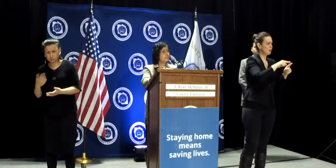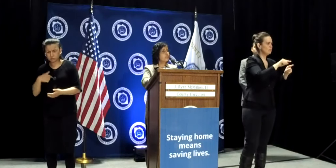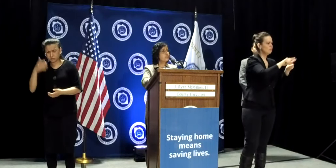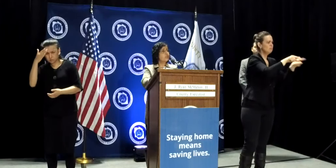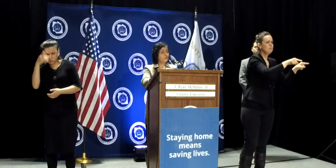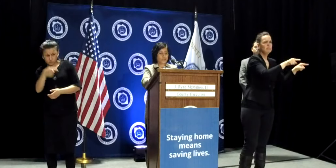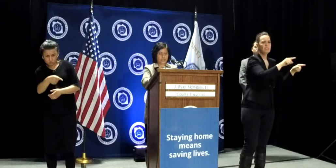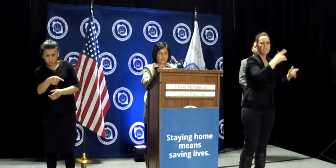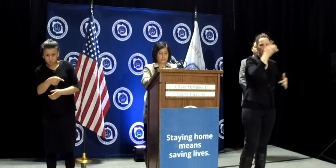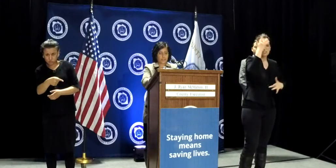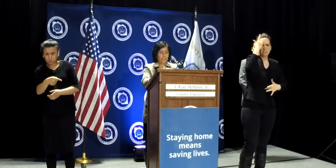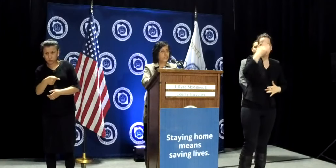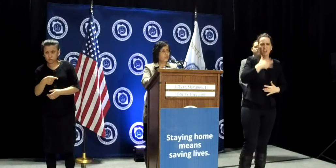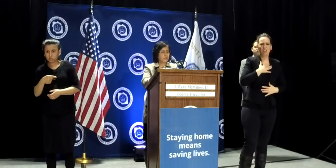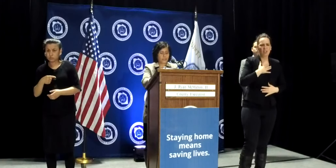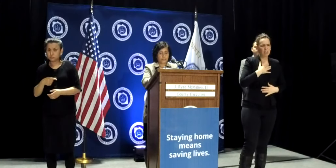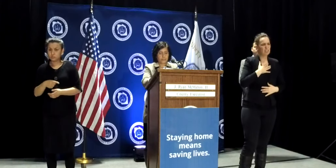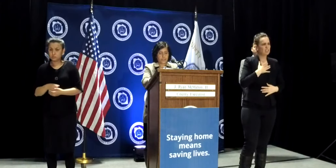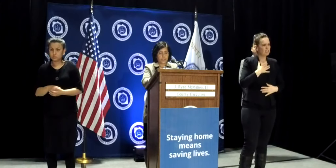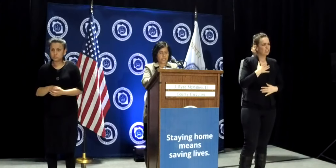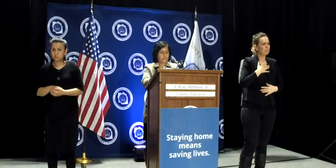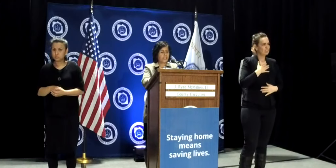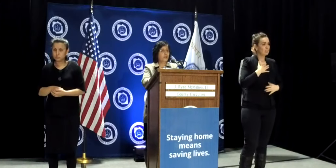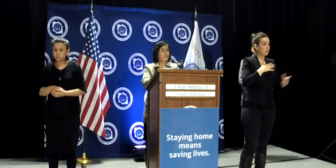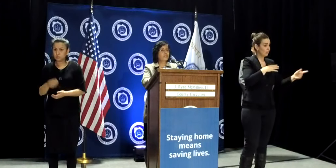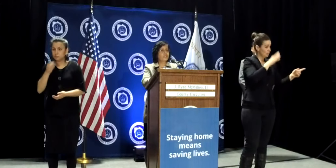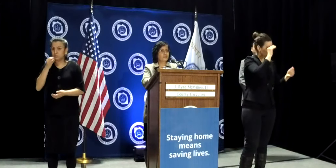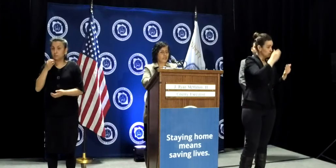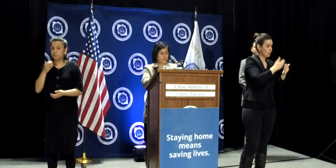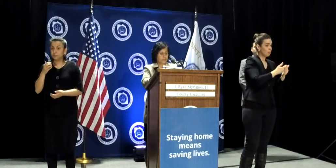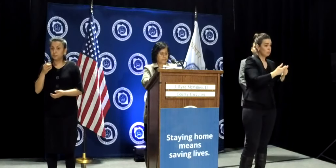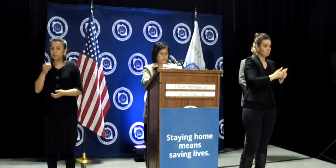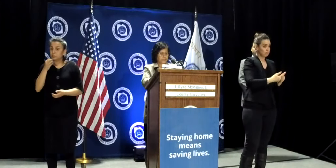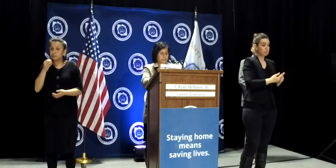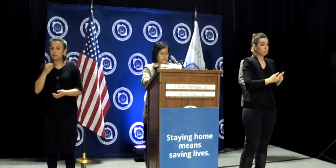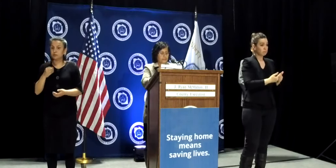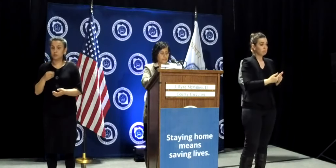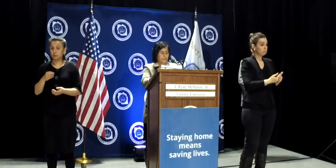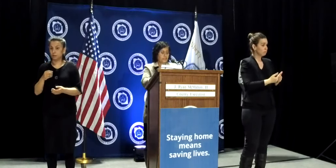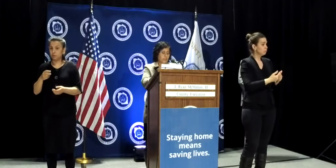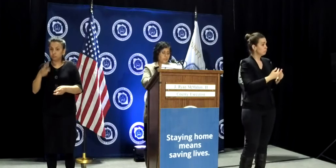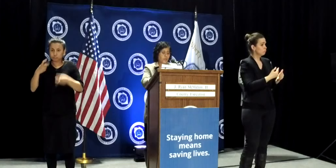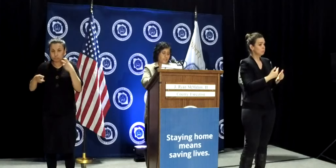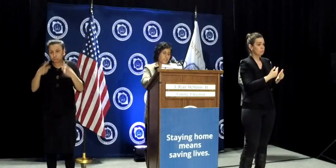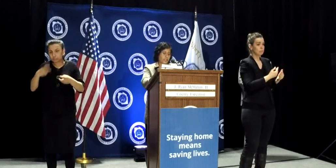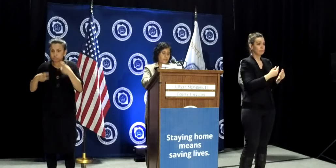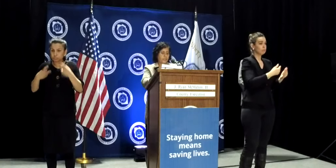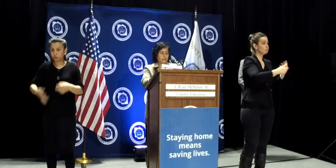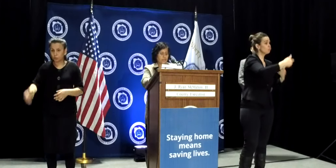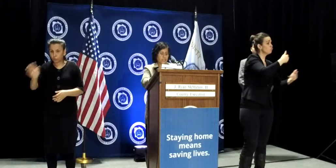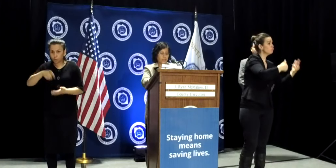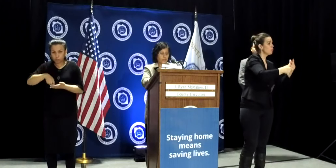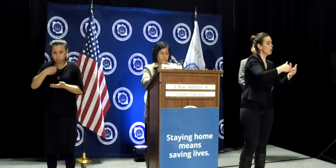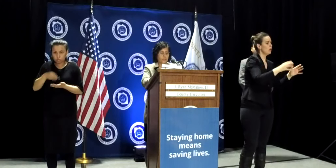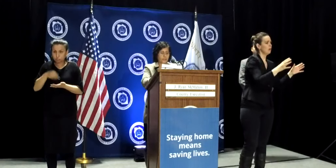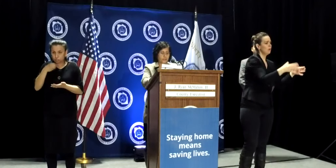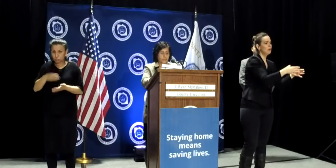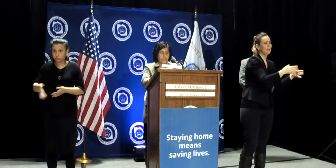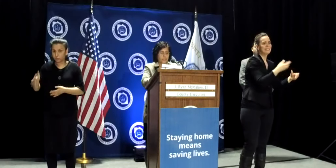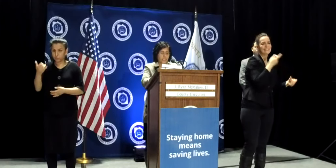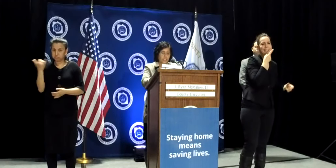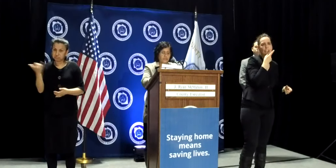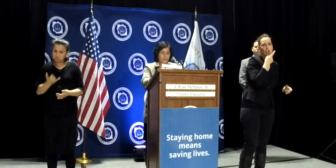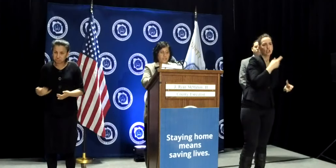for volunteers to support them in a goodwill, and is now concerned about them. So he was watching TV, reading